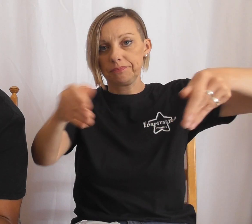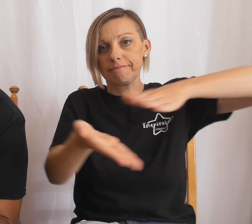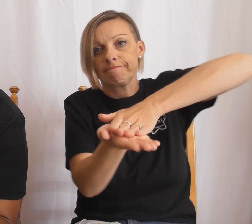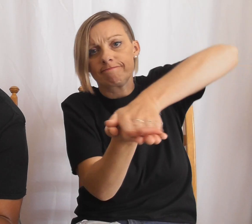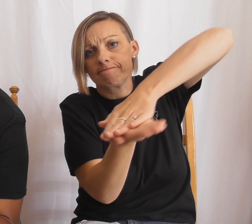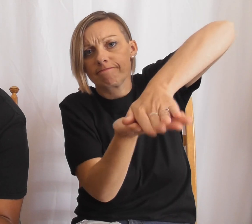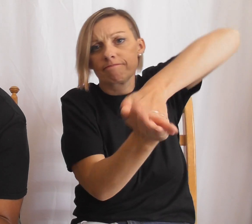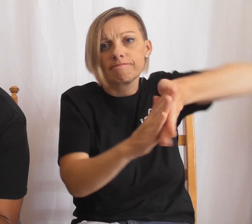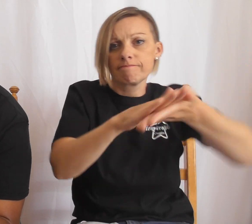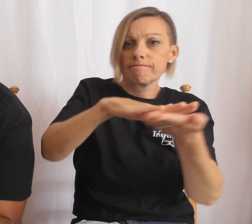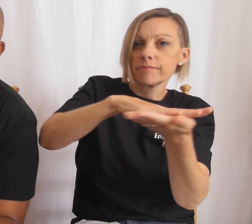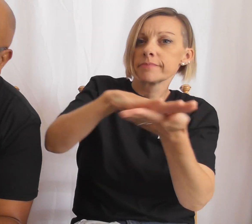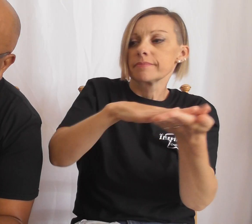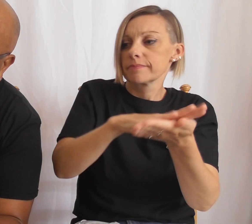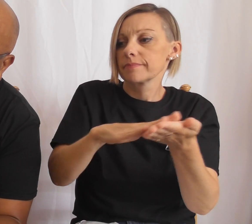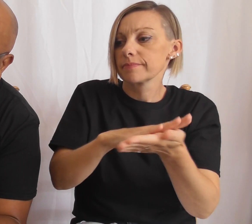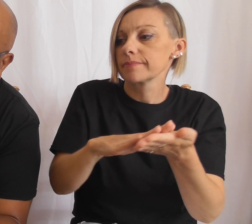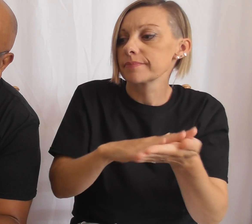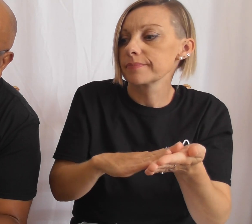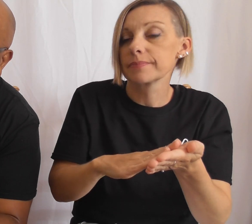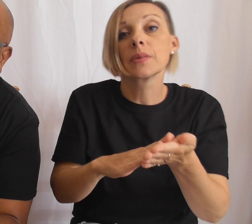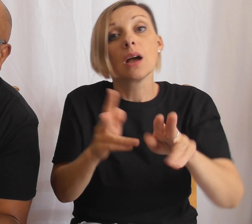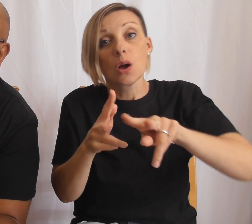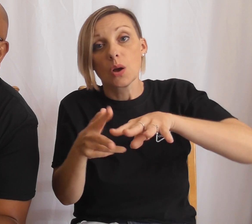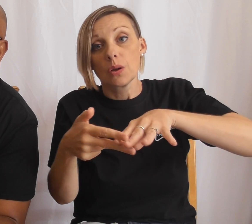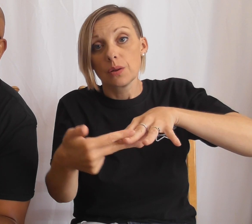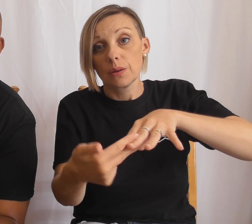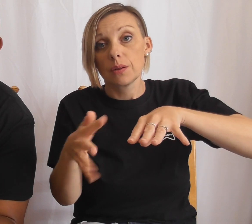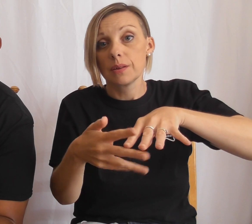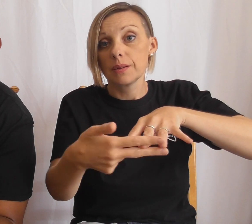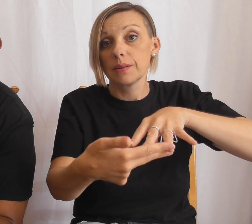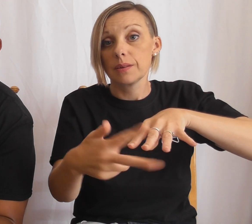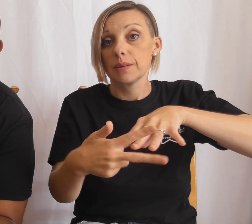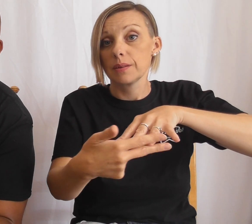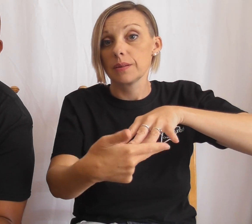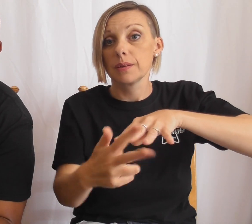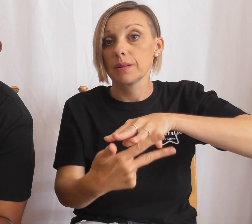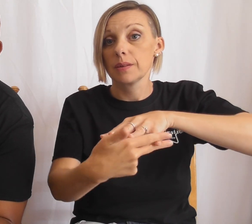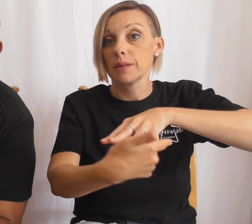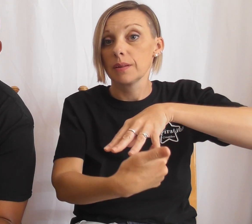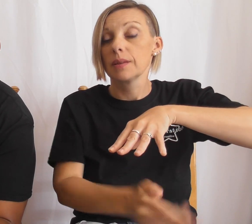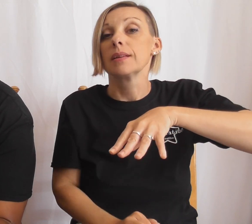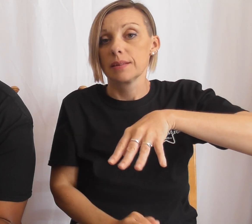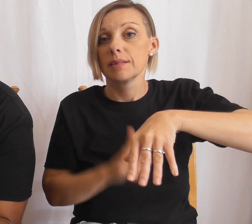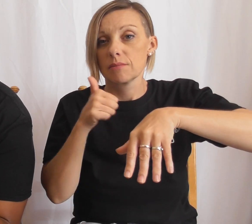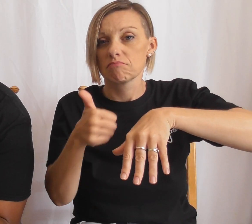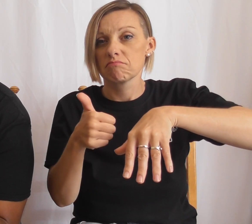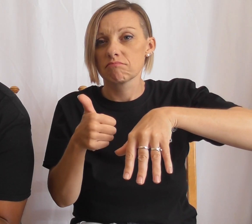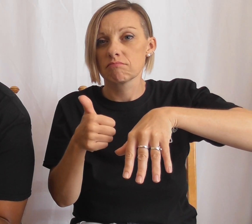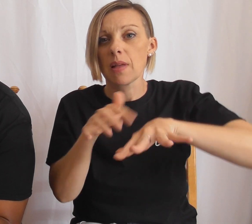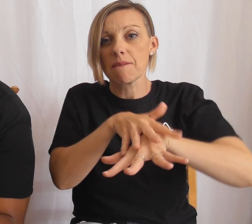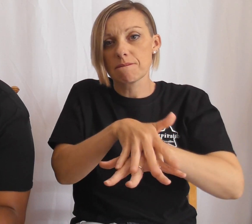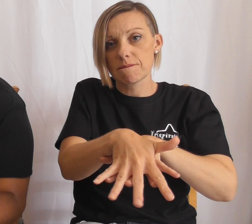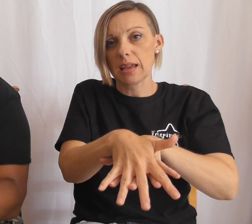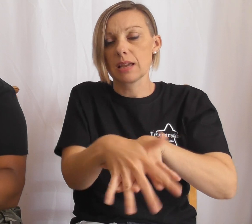he's making sure he's got clippers as well. He's making sure his toenails are clipped and making sure his feet are very